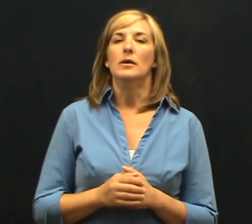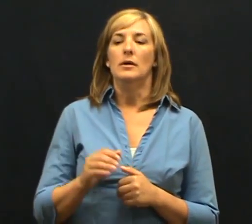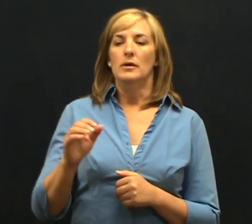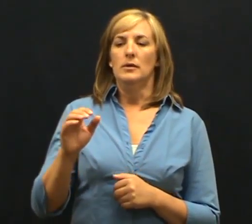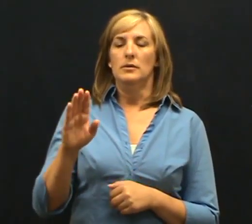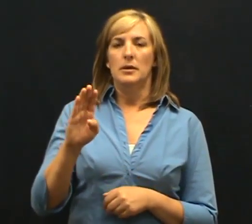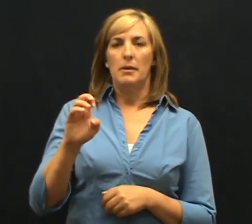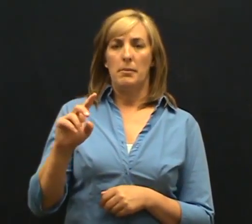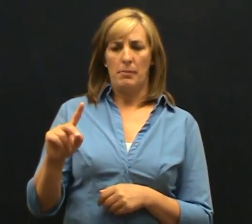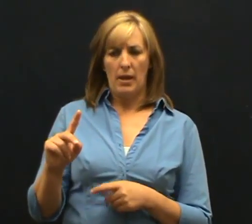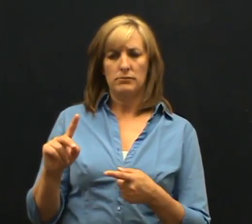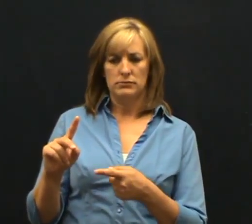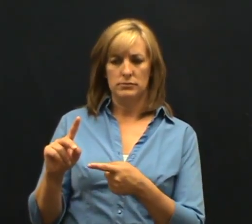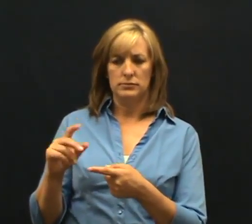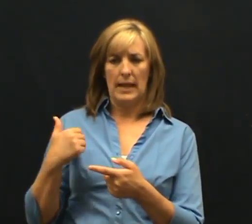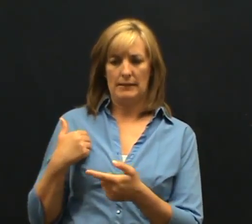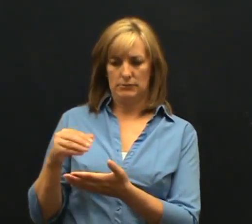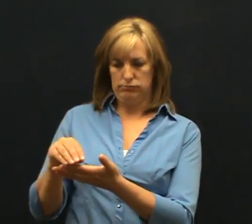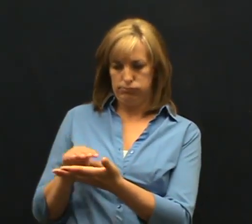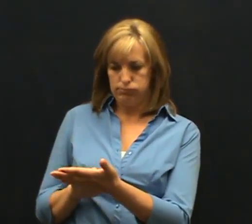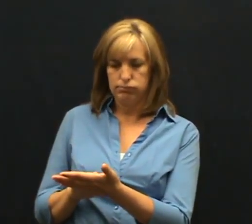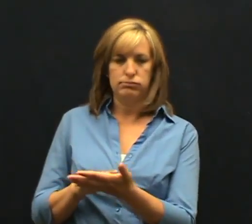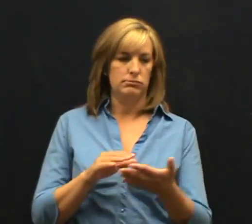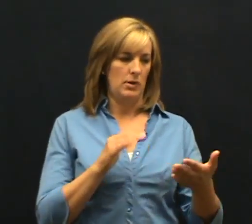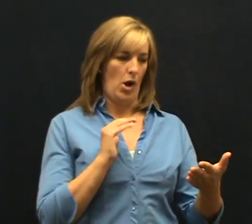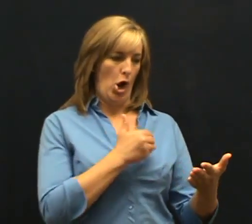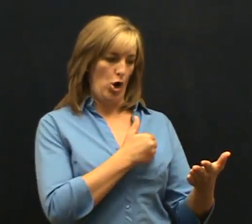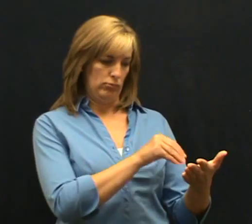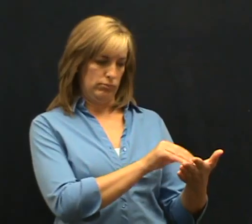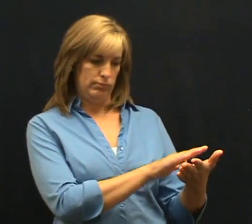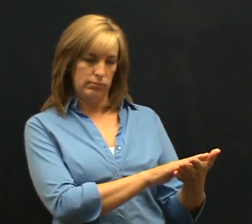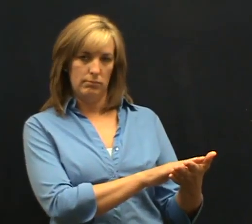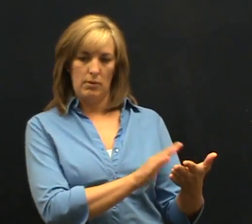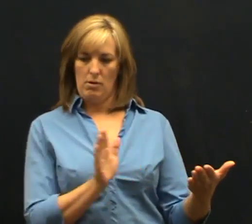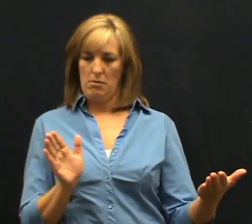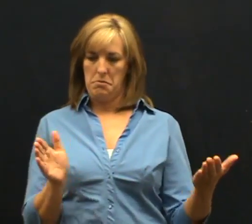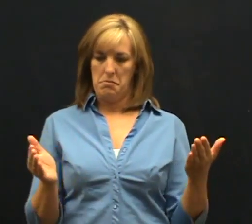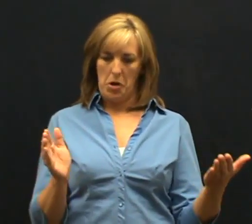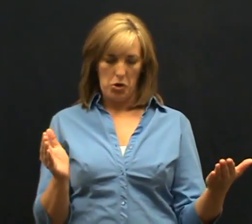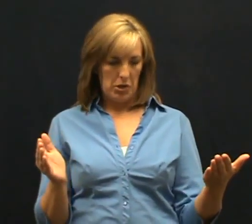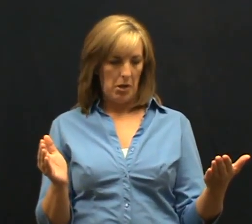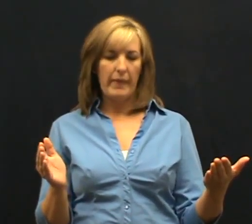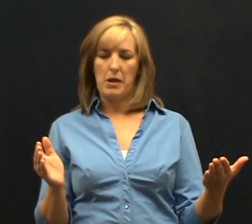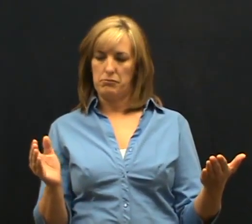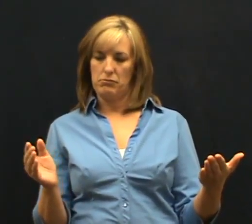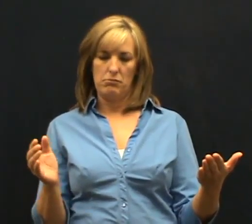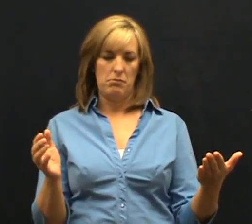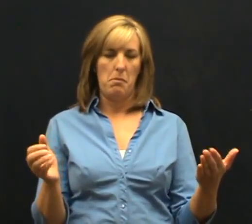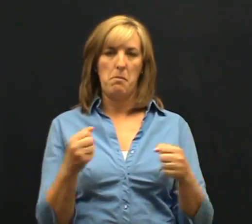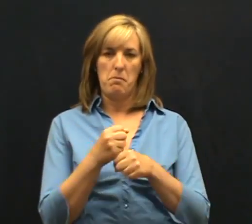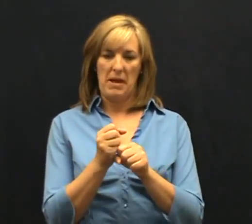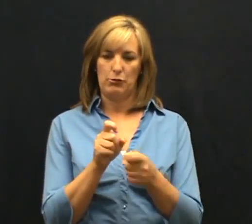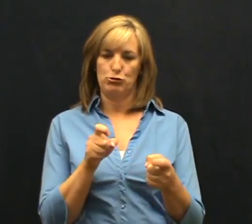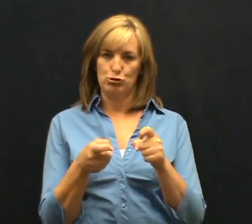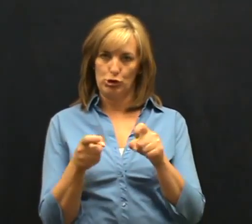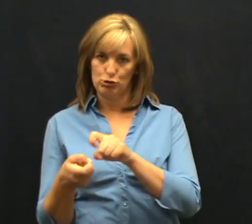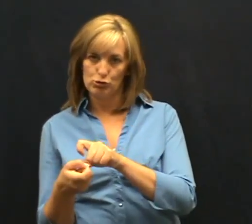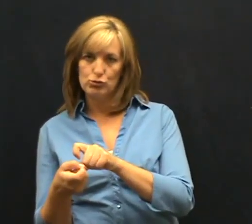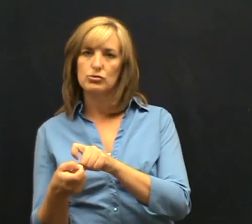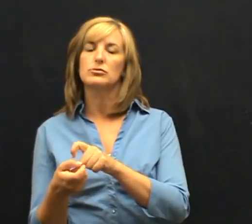about reconciling the differences between your accounting records and the bank records. There are some things you don't know about that the bank knows about.